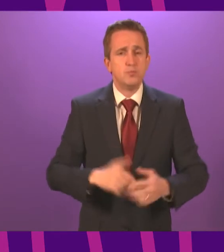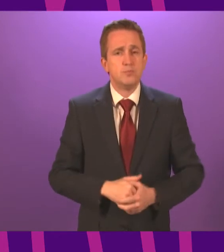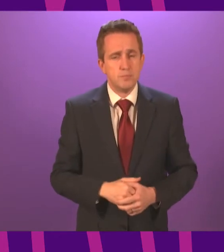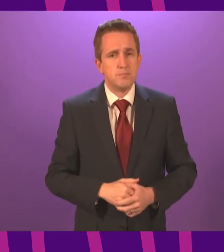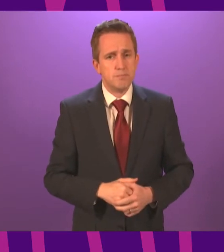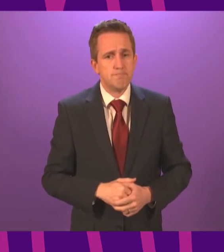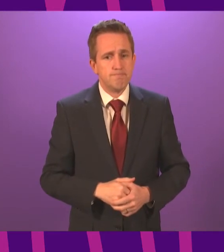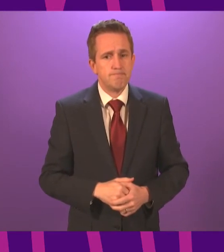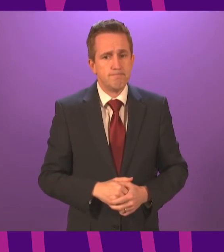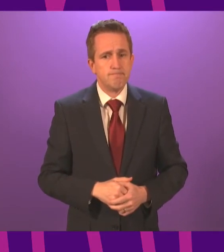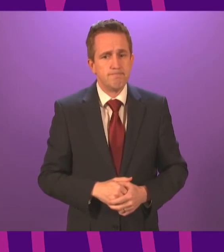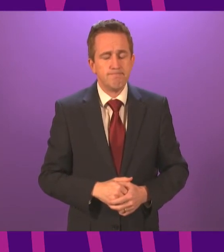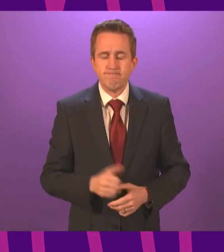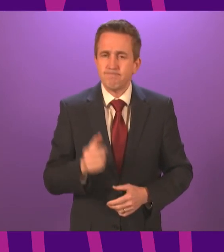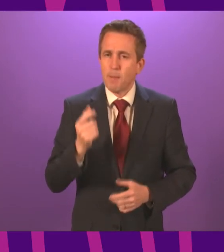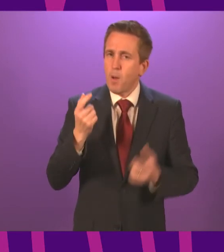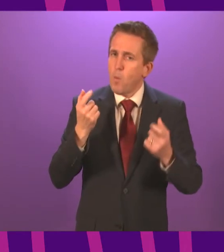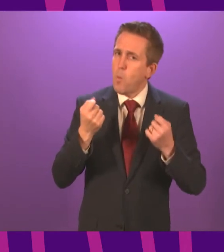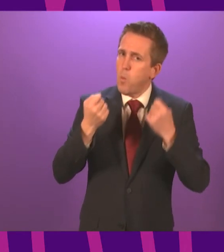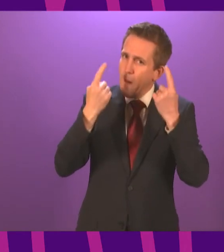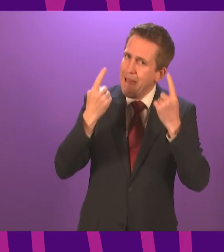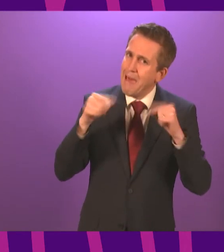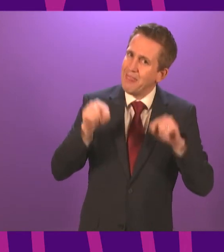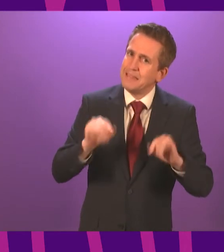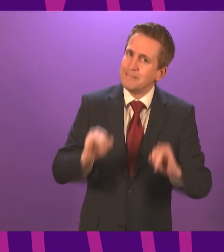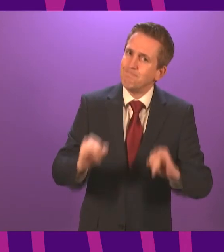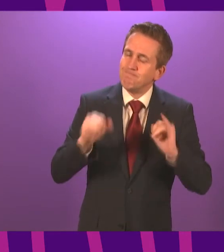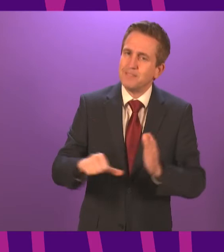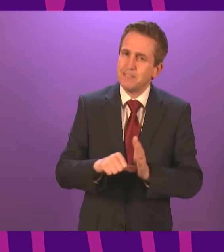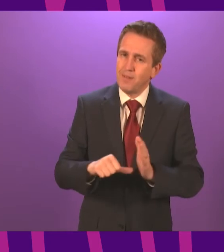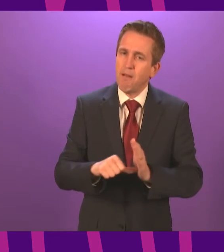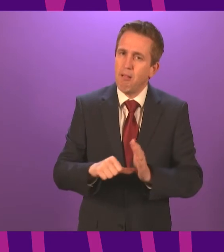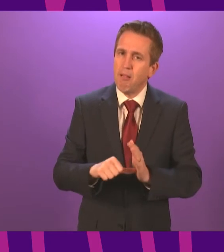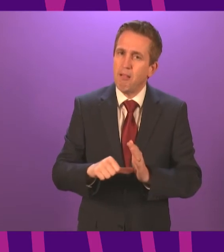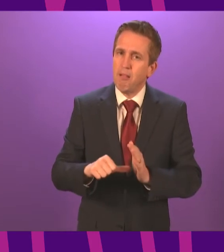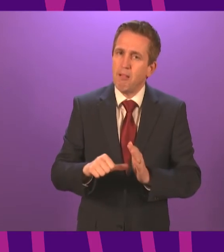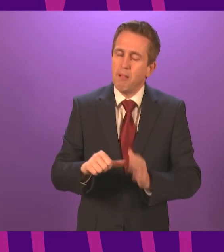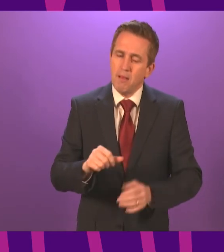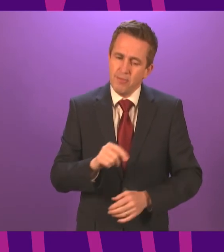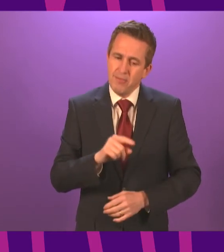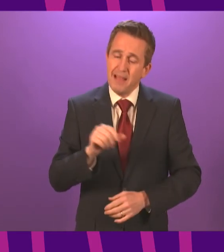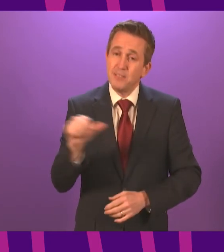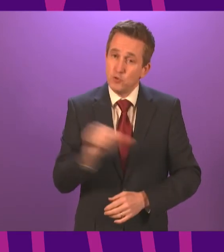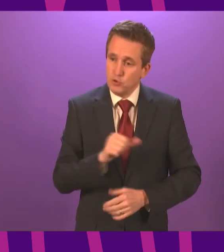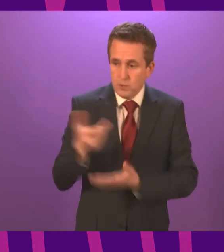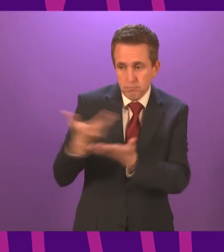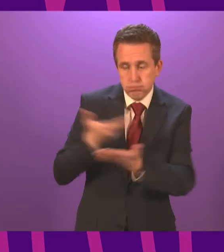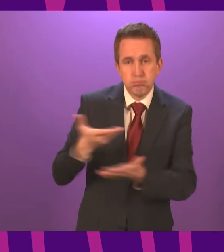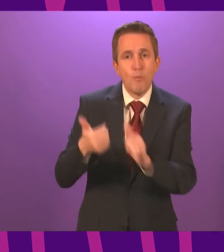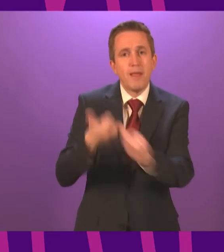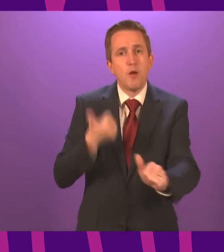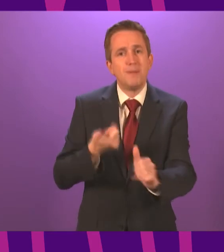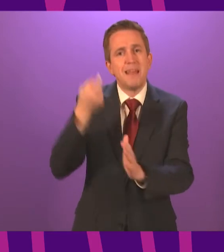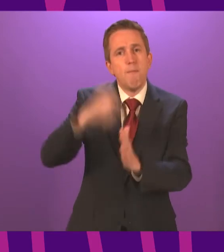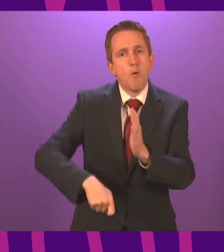I know that, and I recognise how difficult this is, and that we would certainly encourage people to make sure that they do discuss with whoever they've bought their